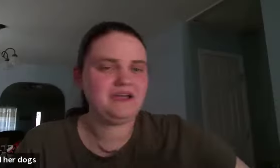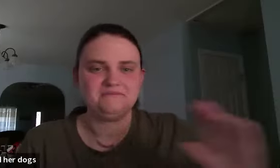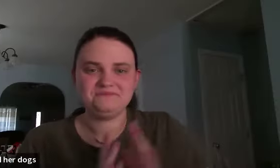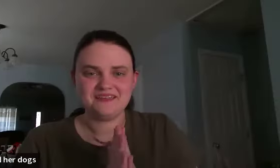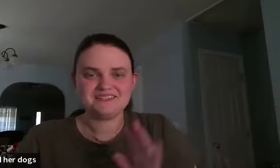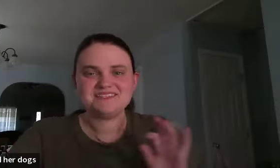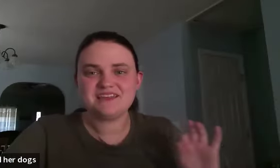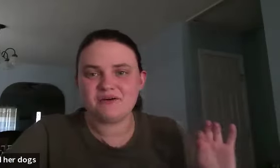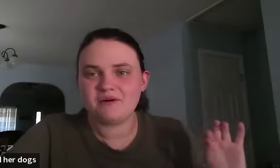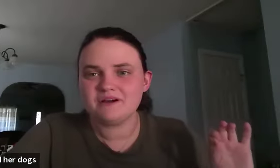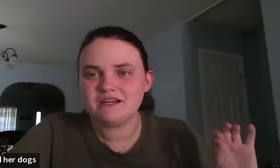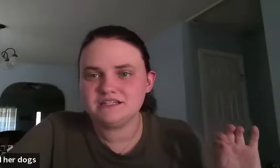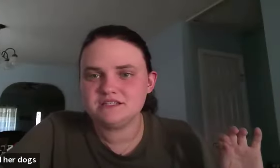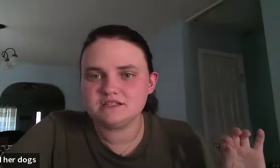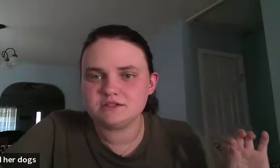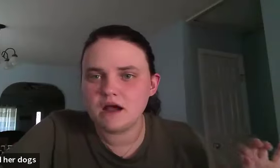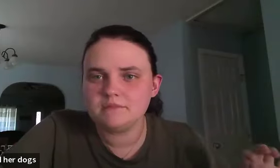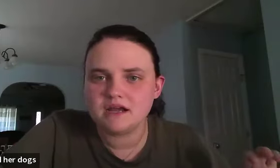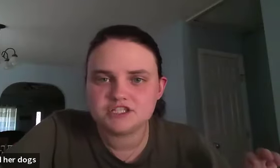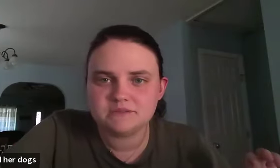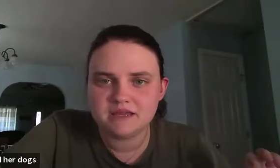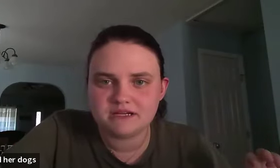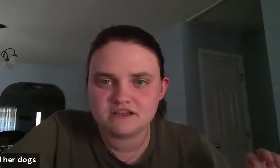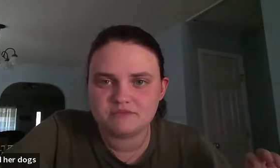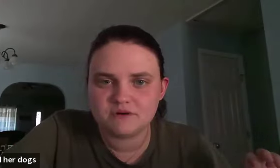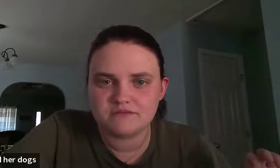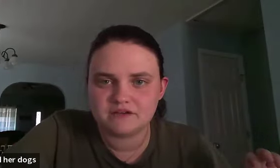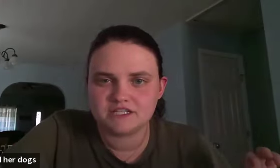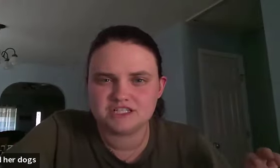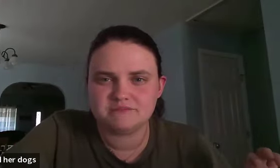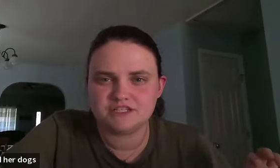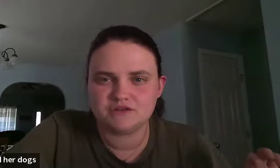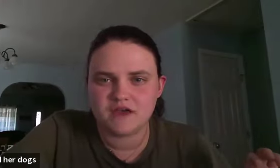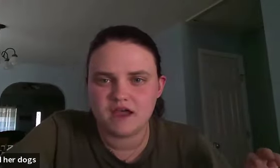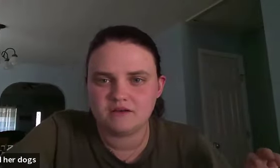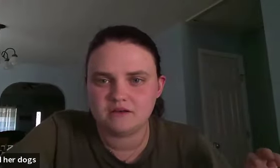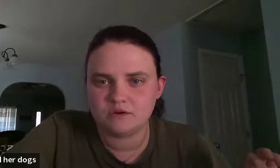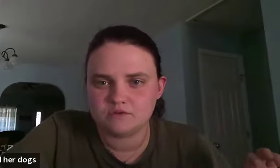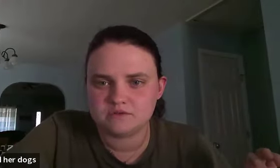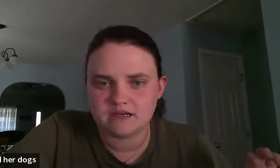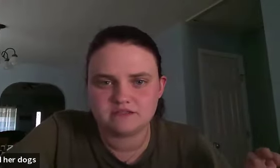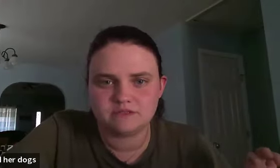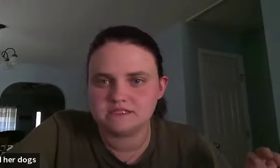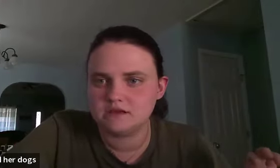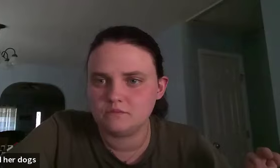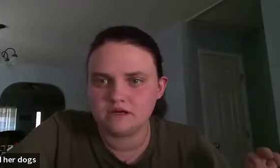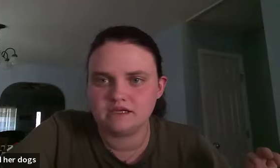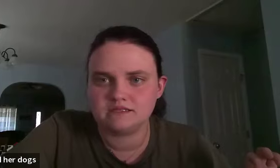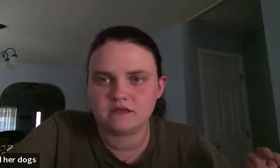Okay. So what we're gonna do, I'm gonna actually pin myself before I forget, just to make sure that goes back to its working